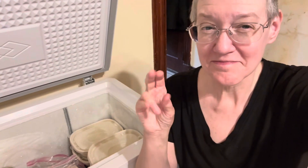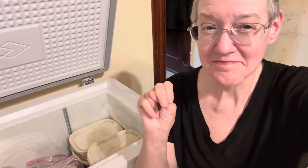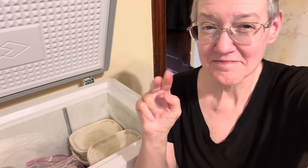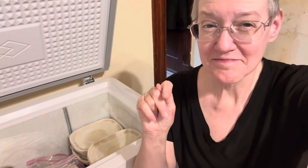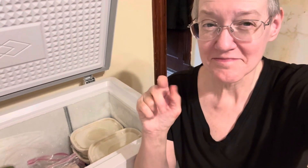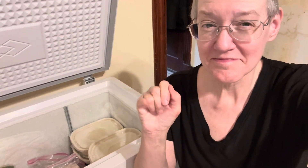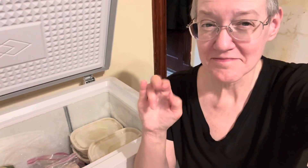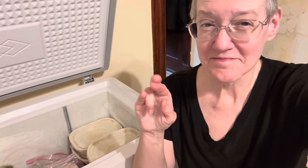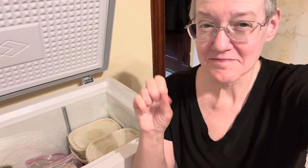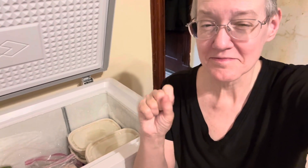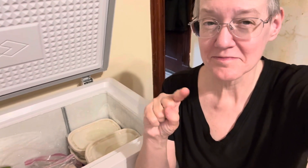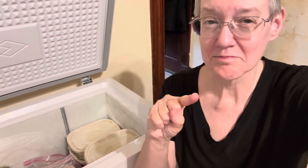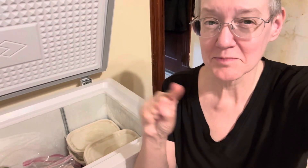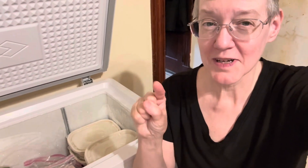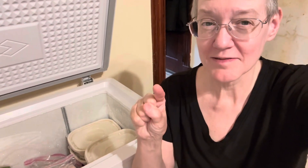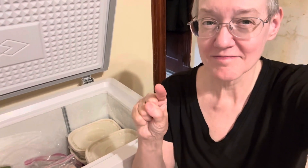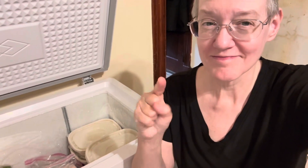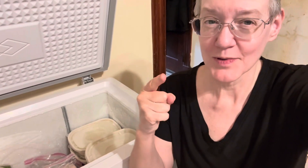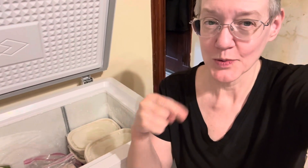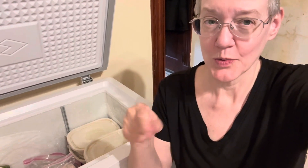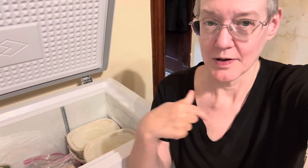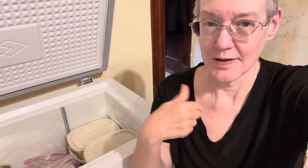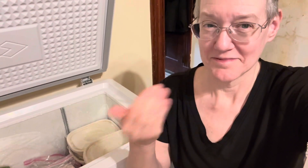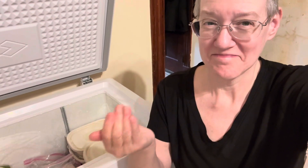best containers to store them in, but it's what I had.